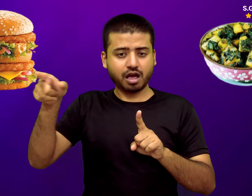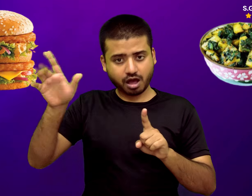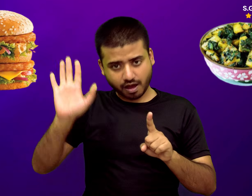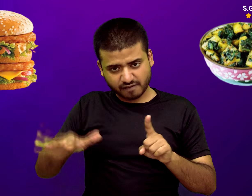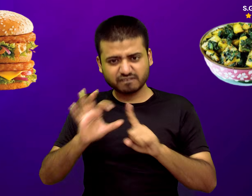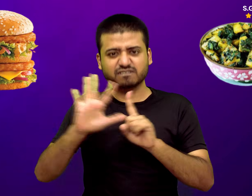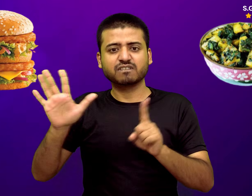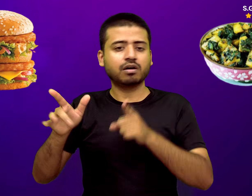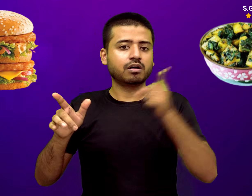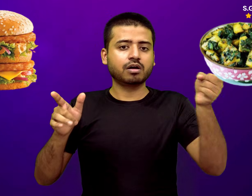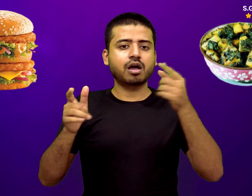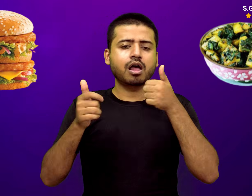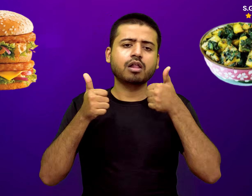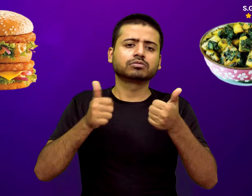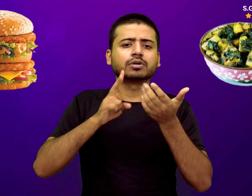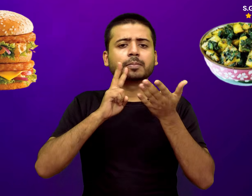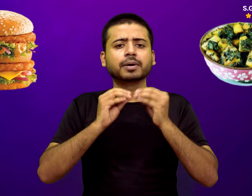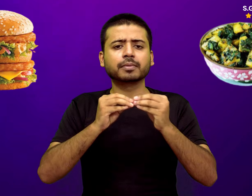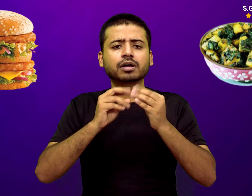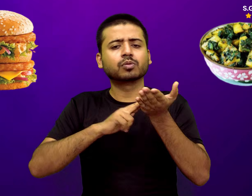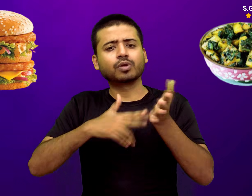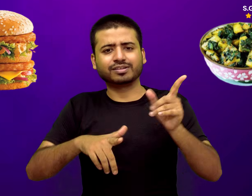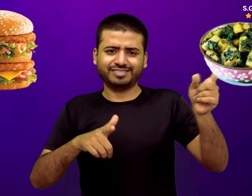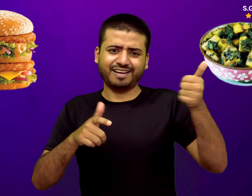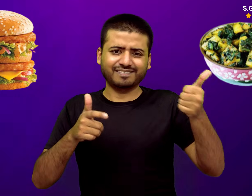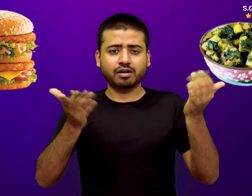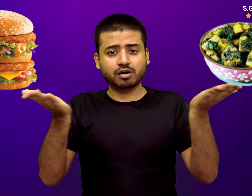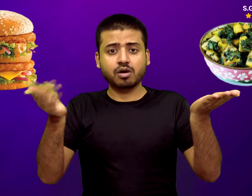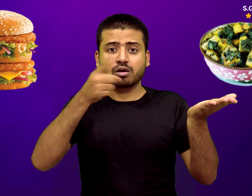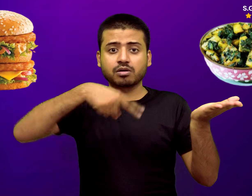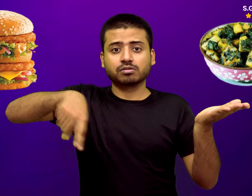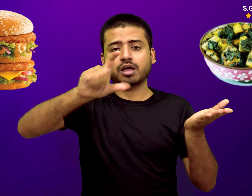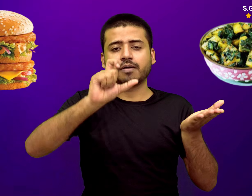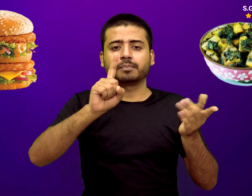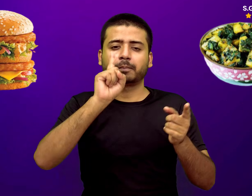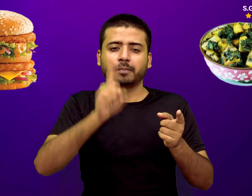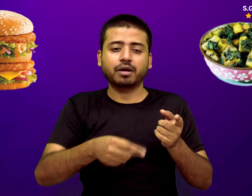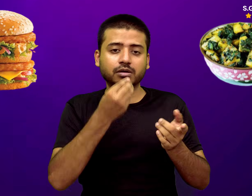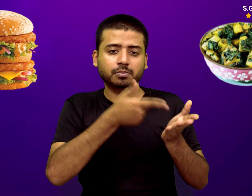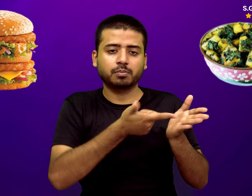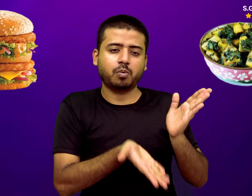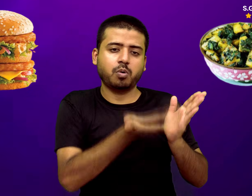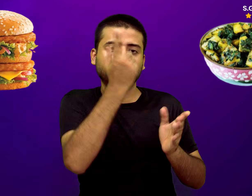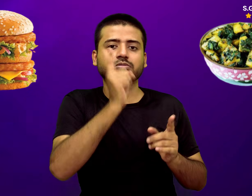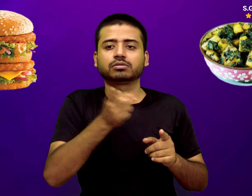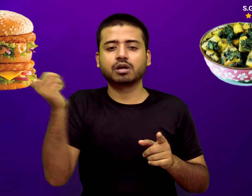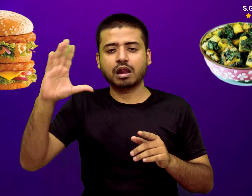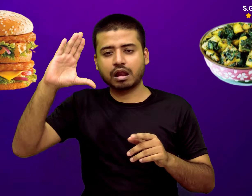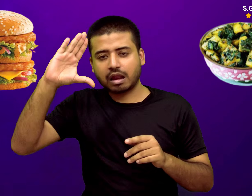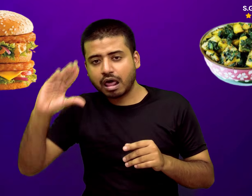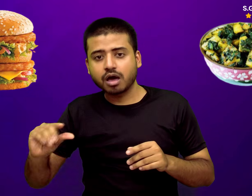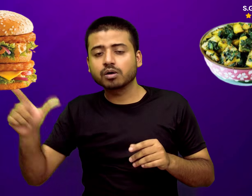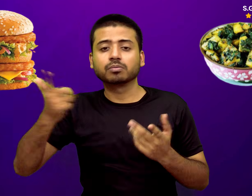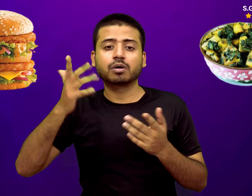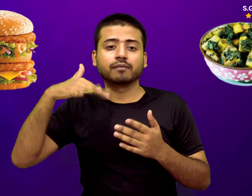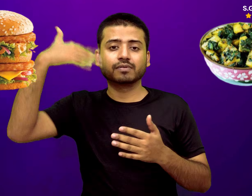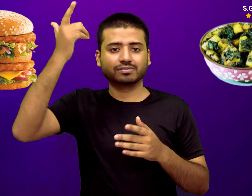feel, function, and age. The connection between your diet and your joints comes down to one primary mechanism: